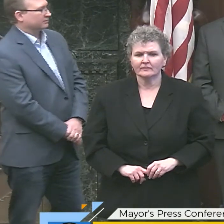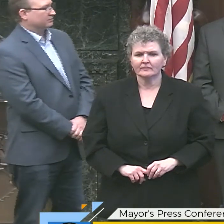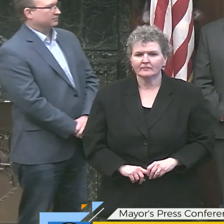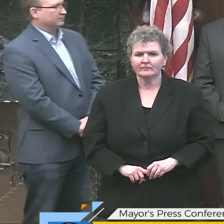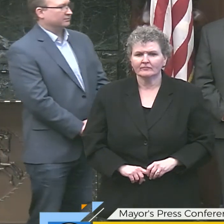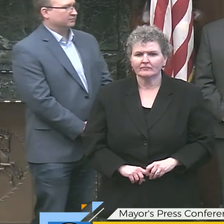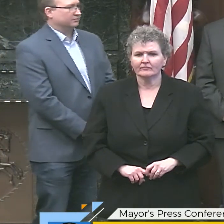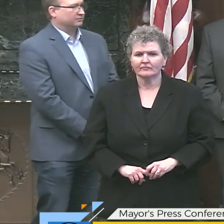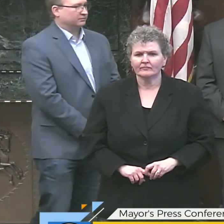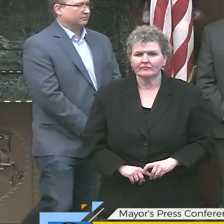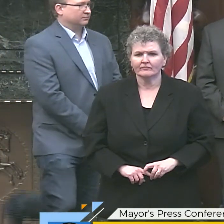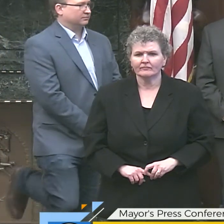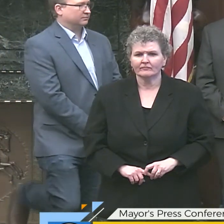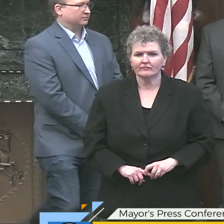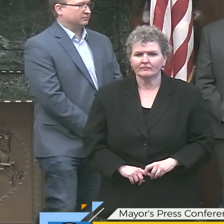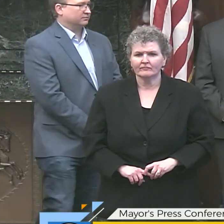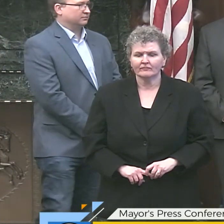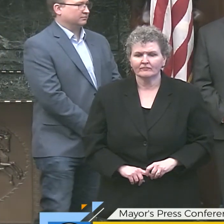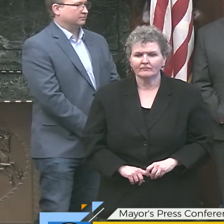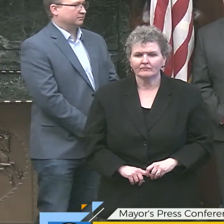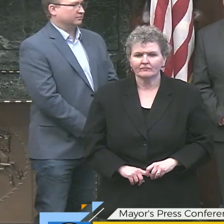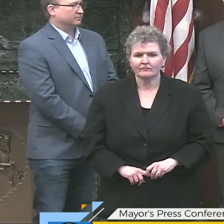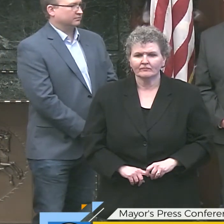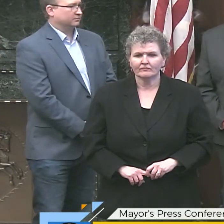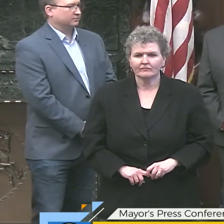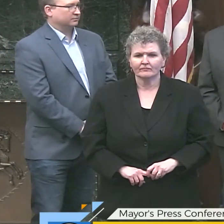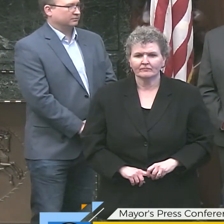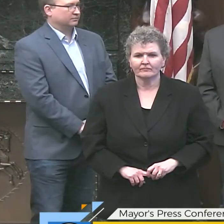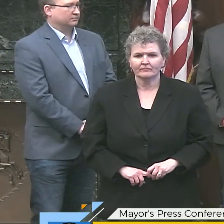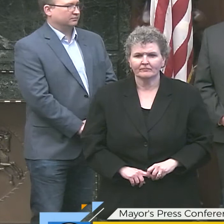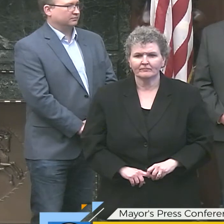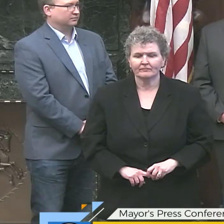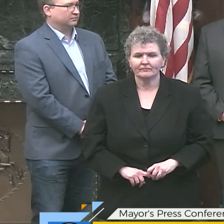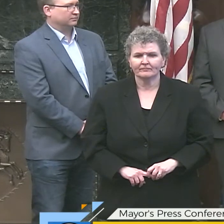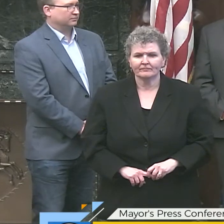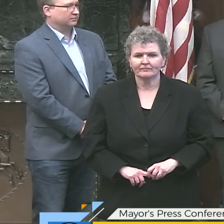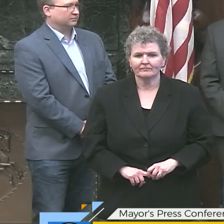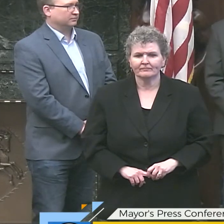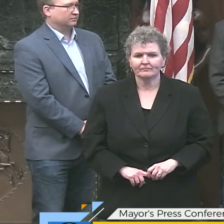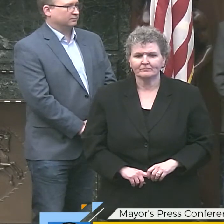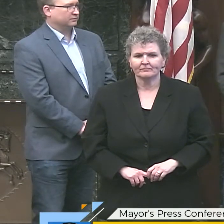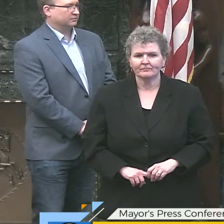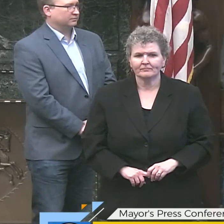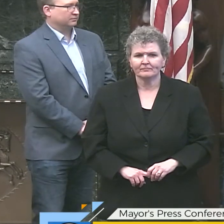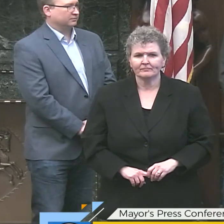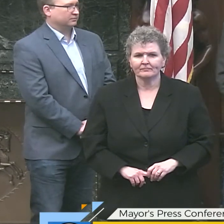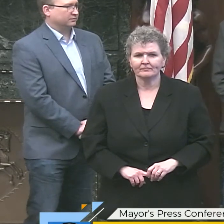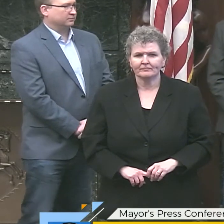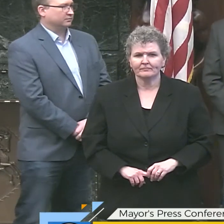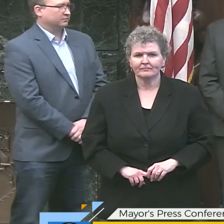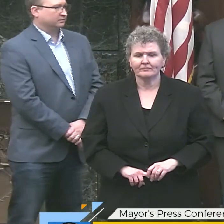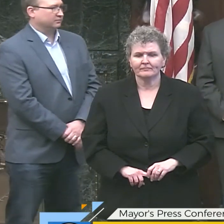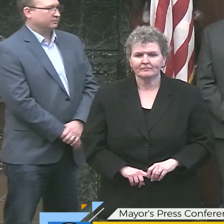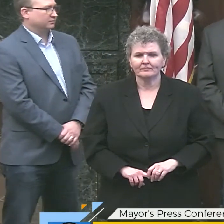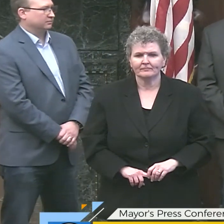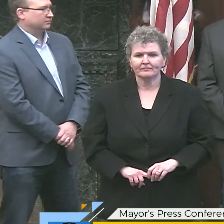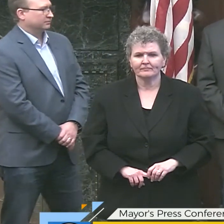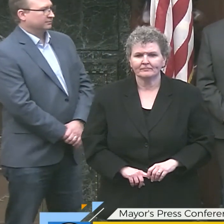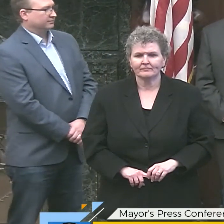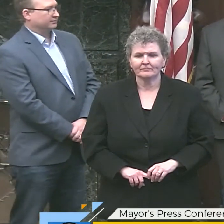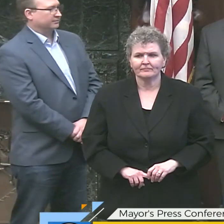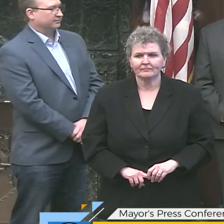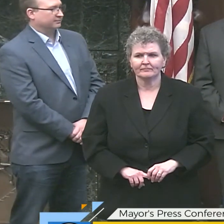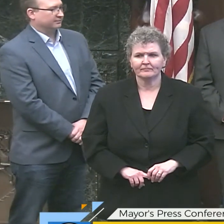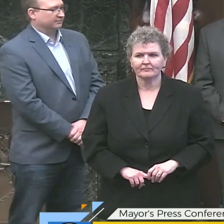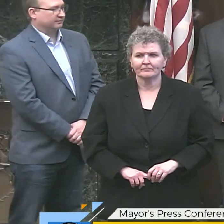tu pregunta, Brian? ¿Y esto es algo que se va a practicar de ahora en adelante con otras personas que no estén